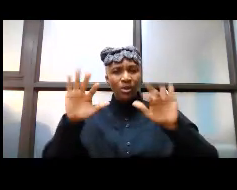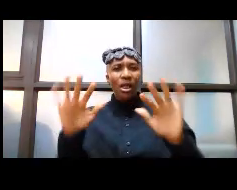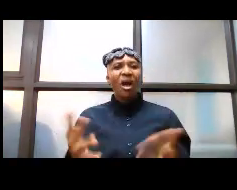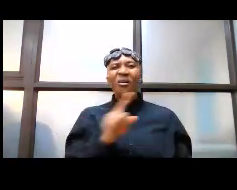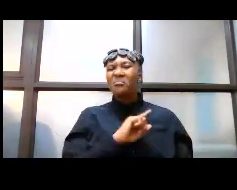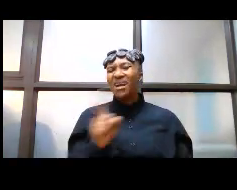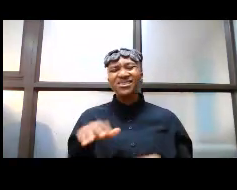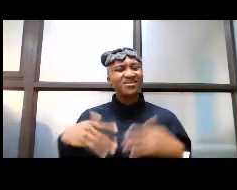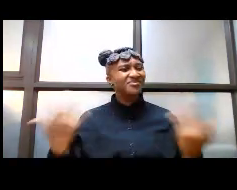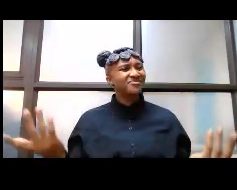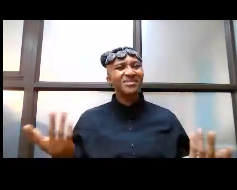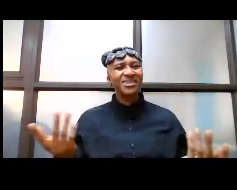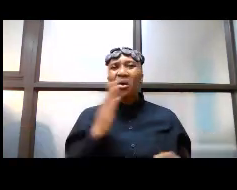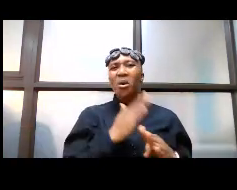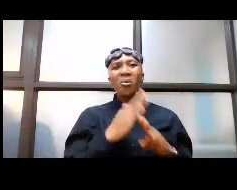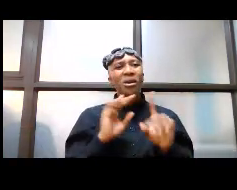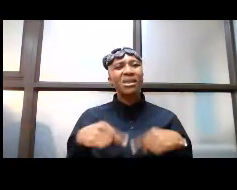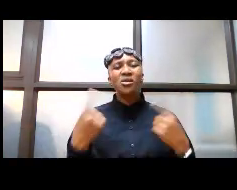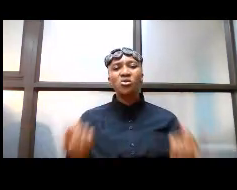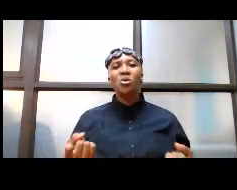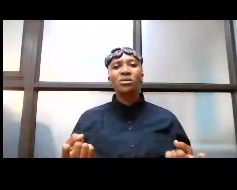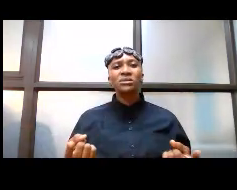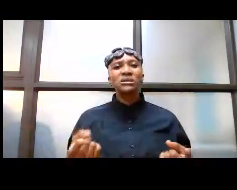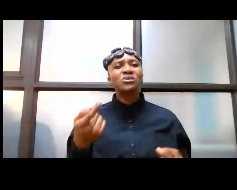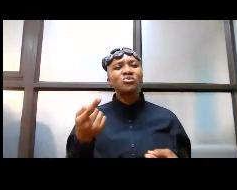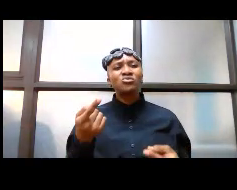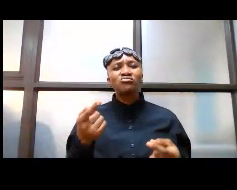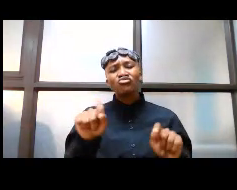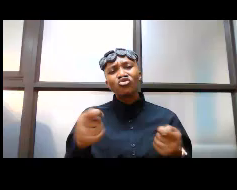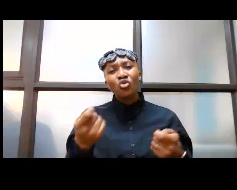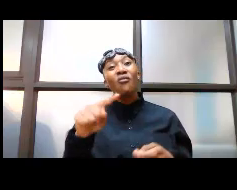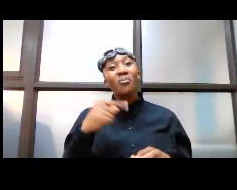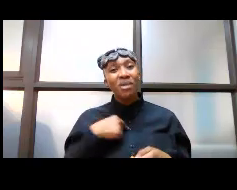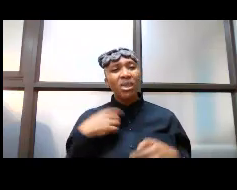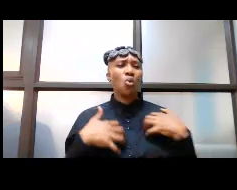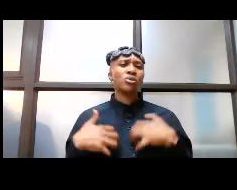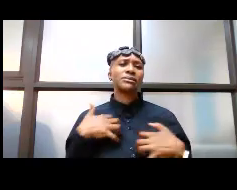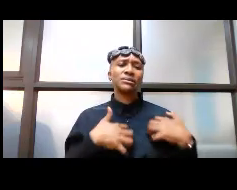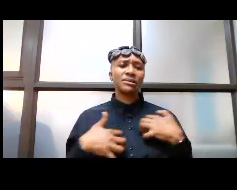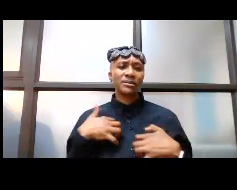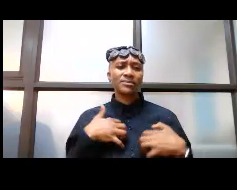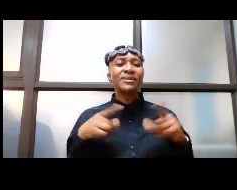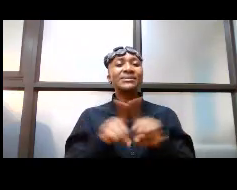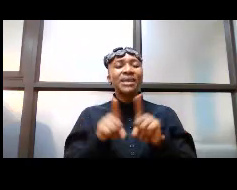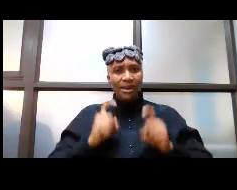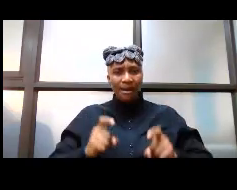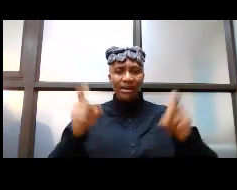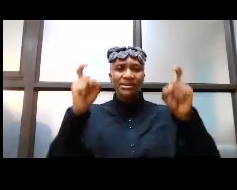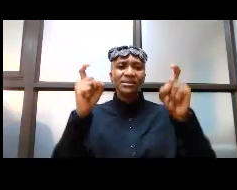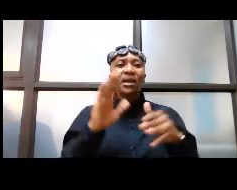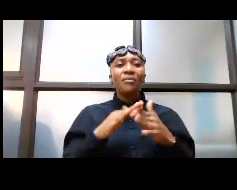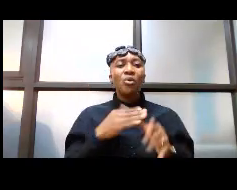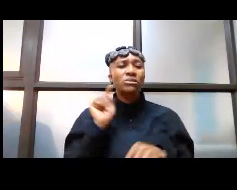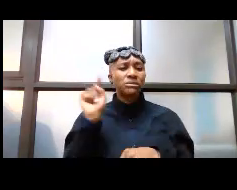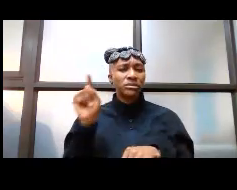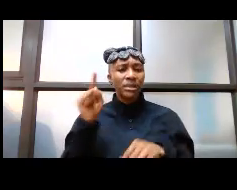doesn't work, which for me is a bit of a concern and a crisis because that